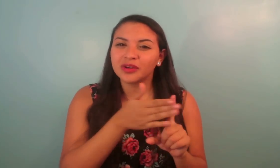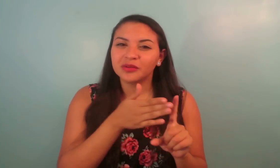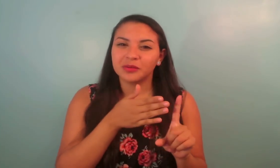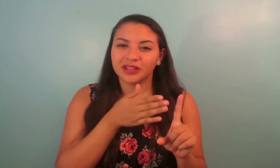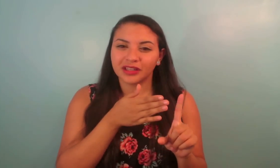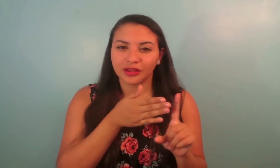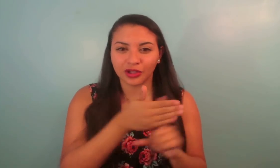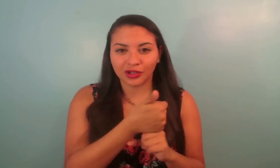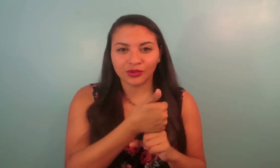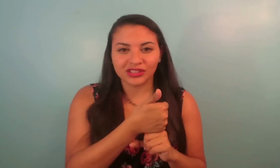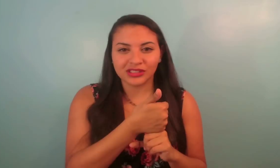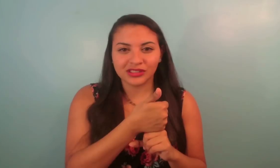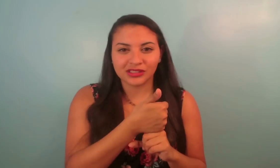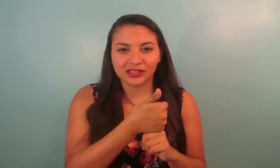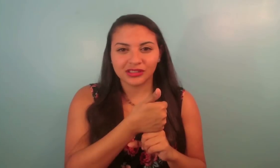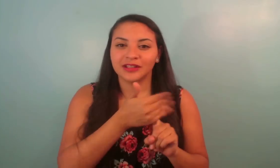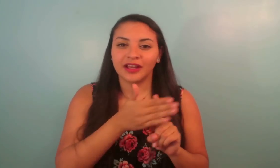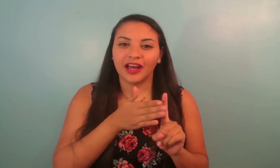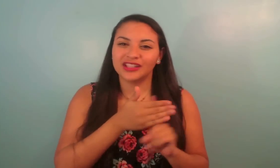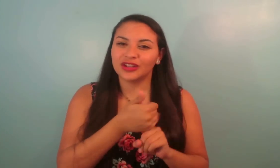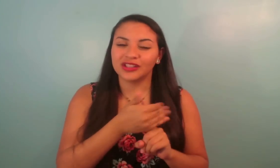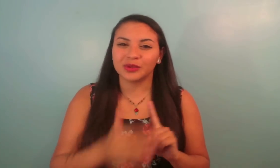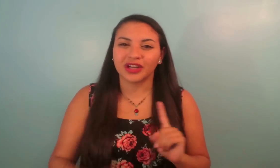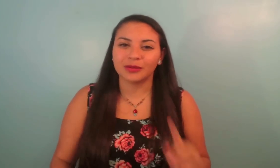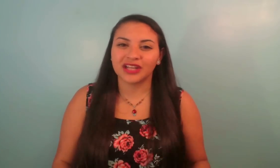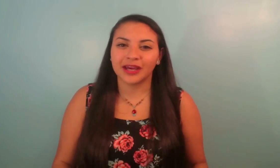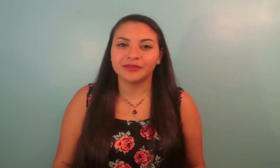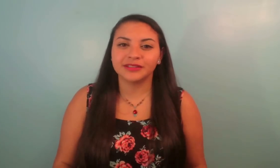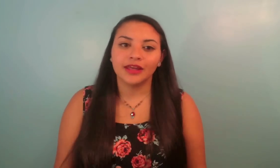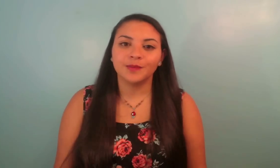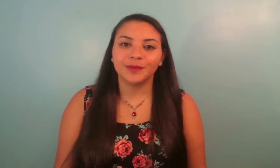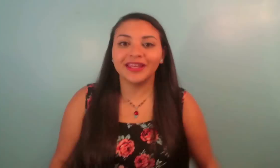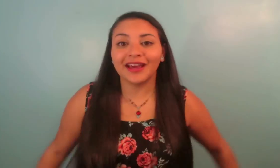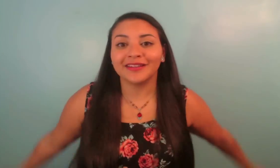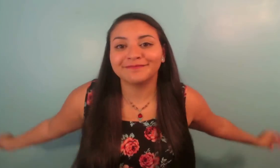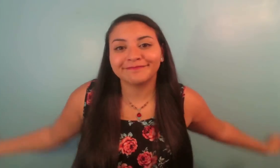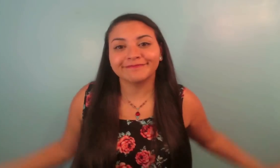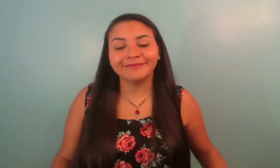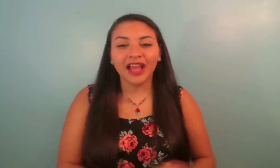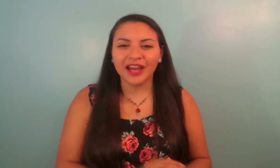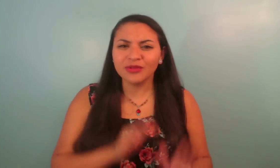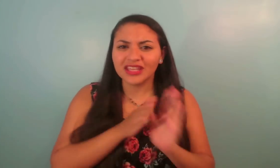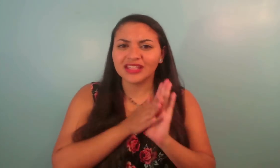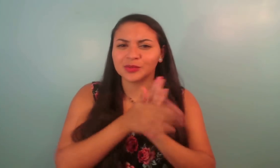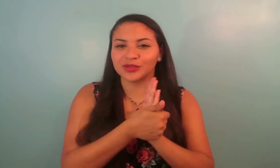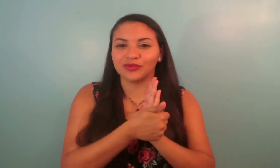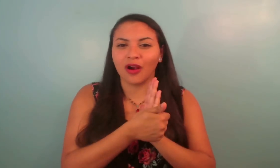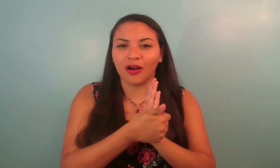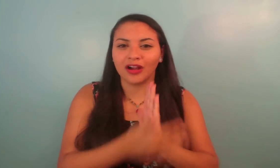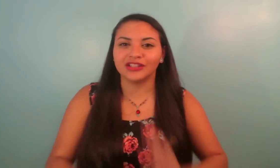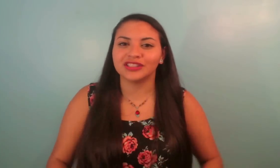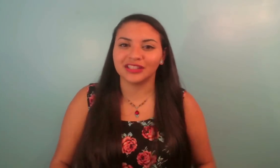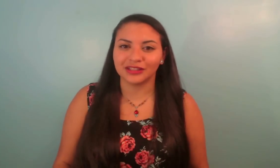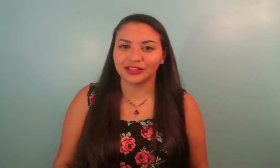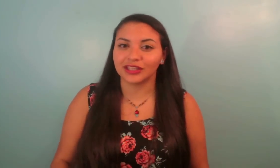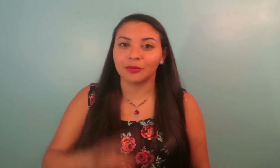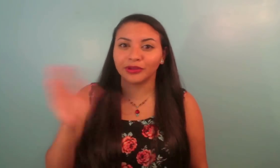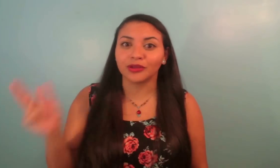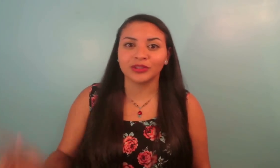would be like the closest. I saw this one a couple times. But yeah, I don't think this one's wrong. I just think there's like a billion ways to